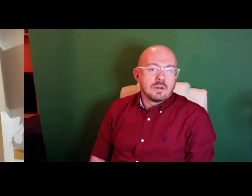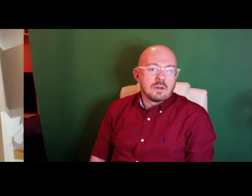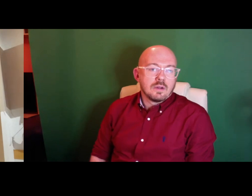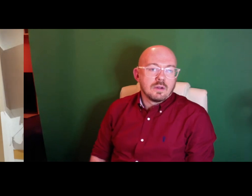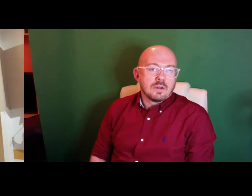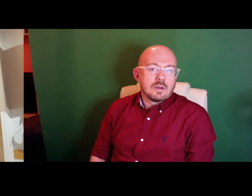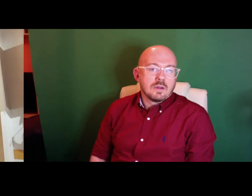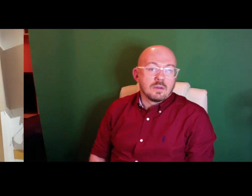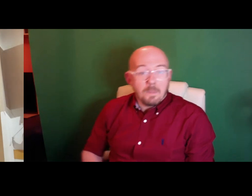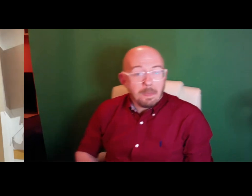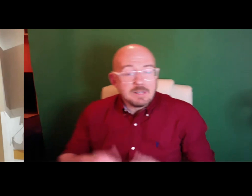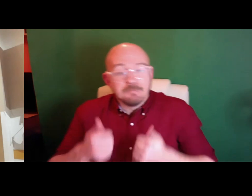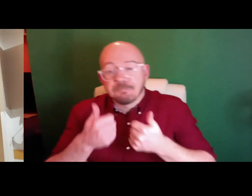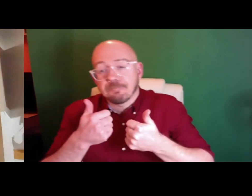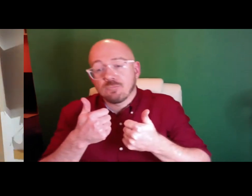people themselves.